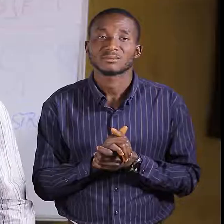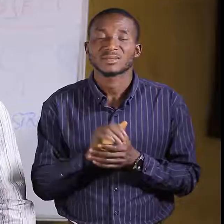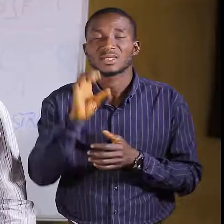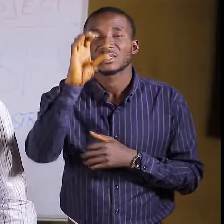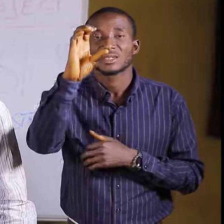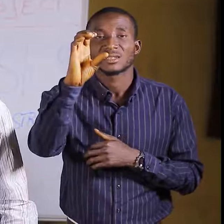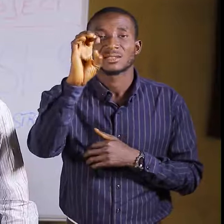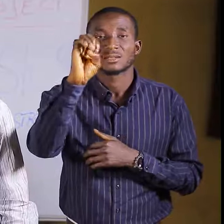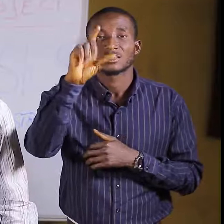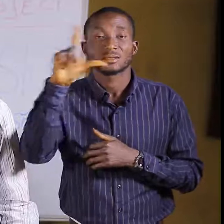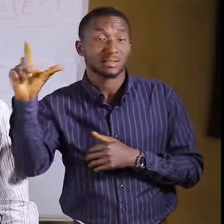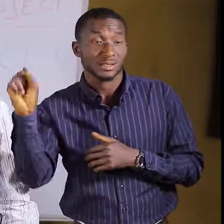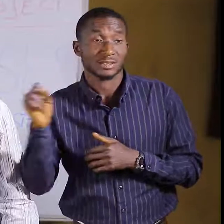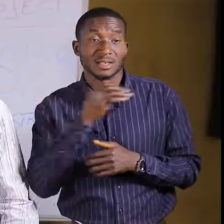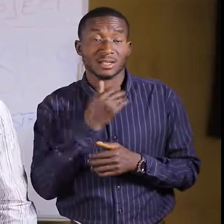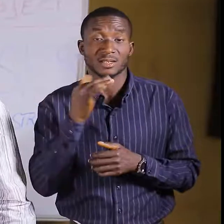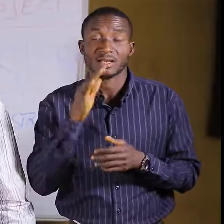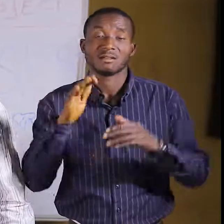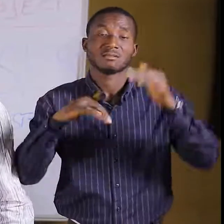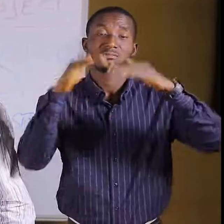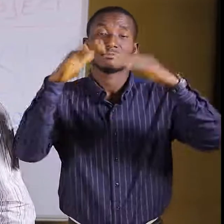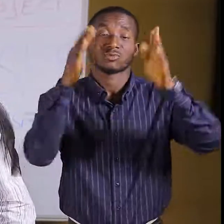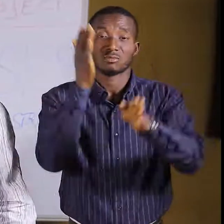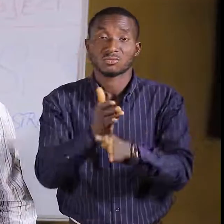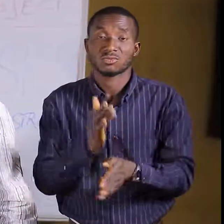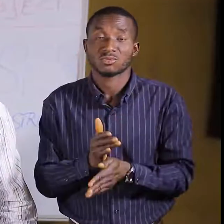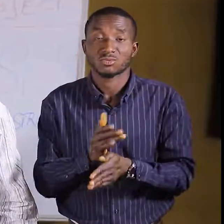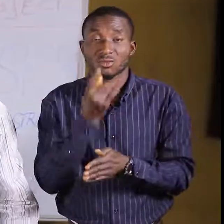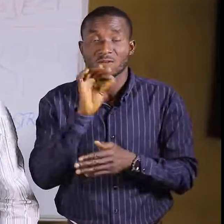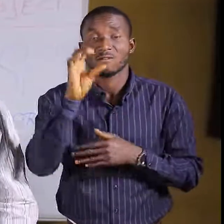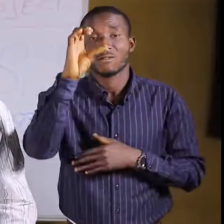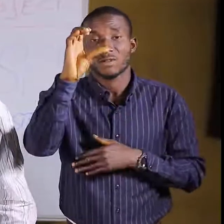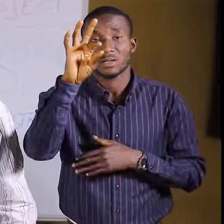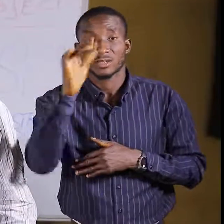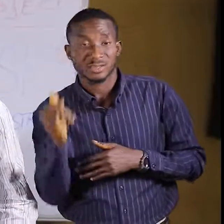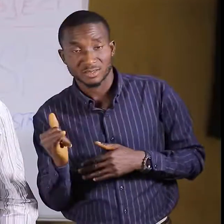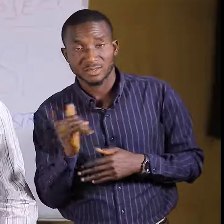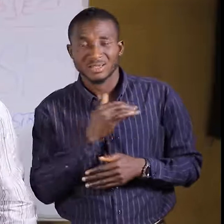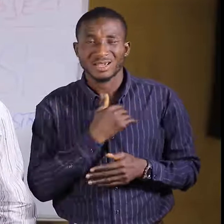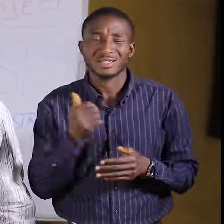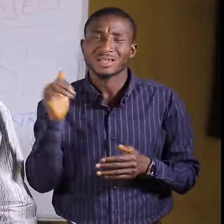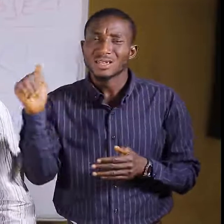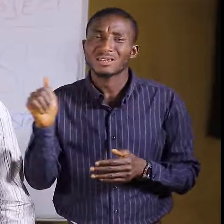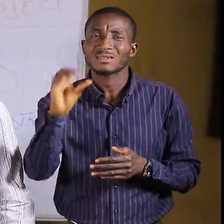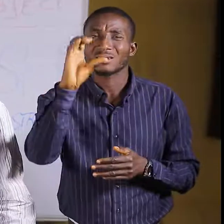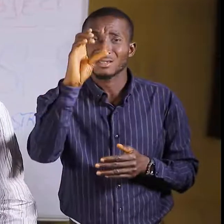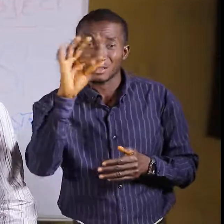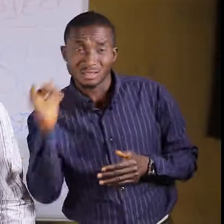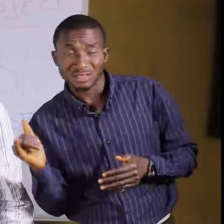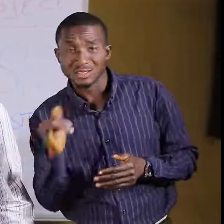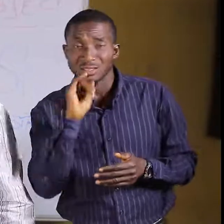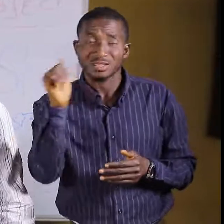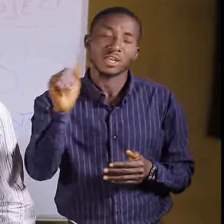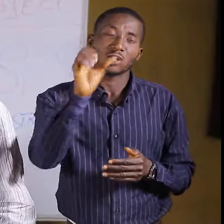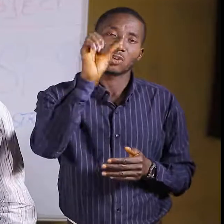cells which are building blocks of crystals. What he actually said about a crystal is a